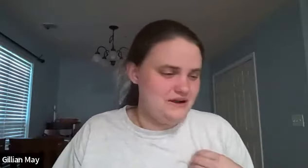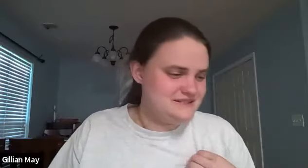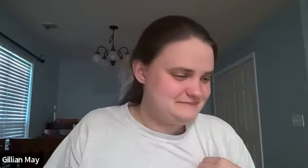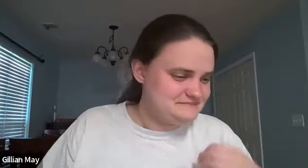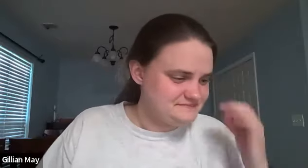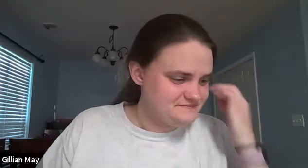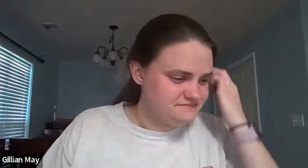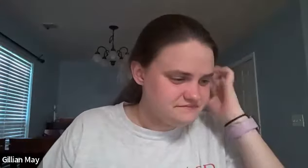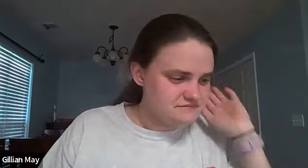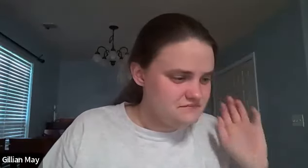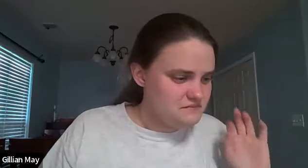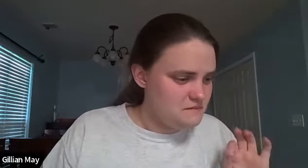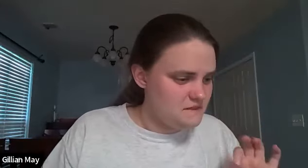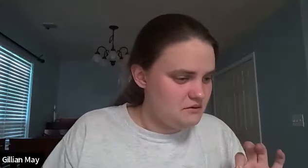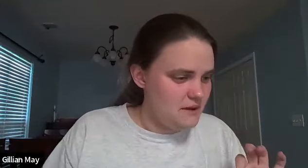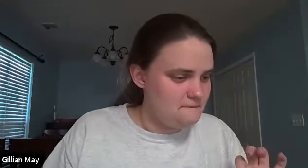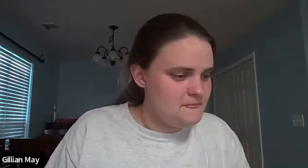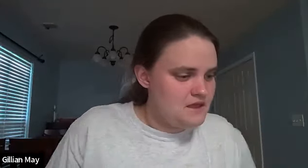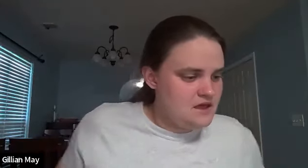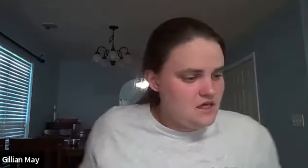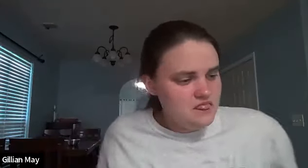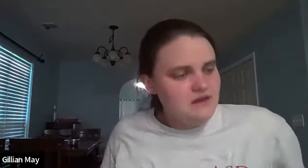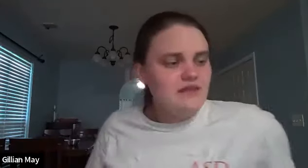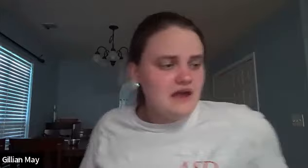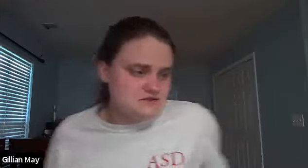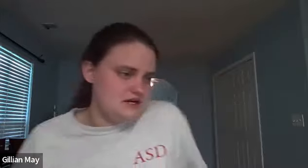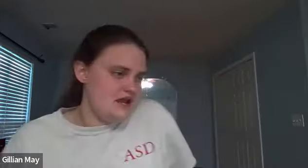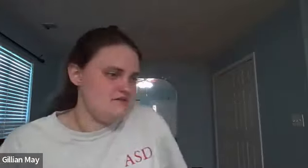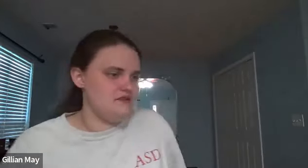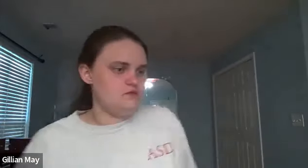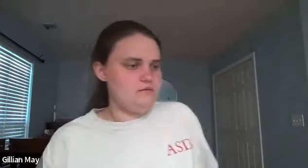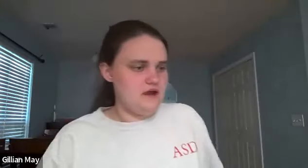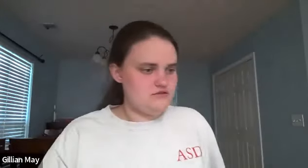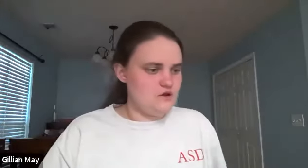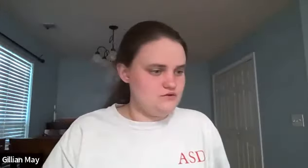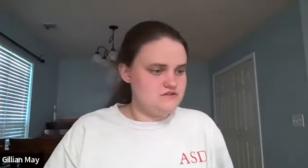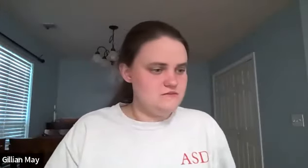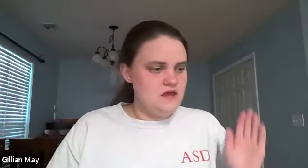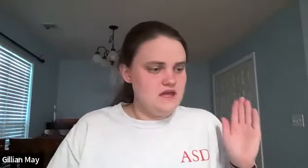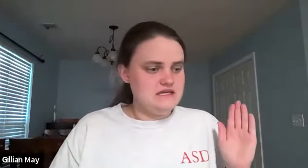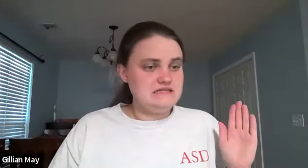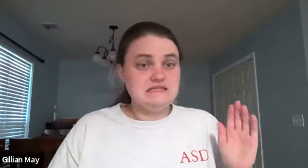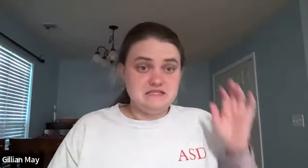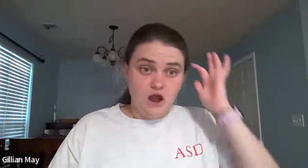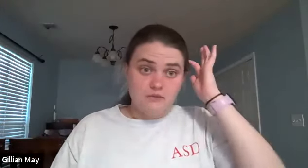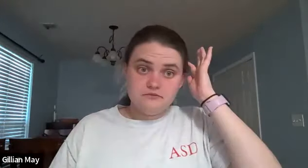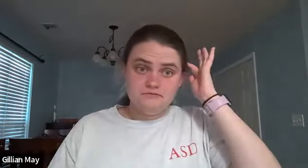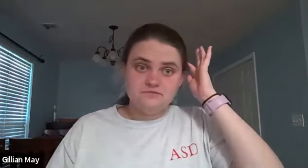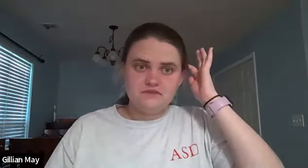want. Okay. The last one I have, and then we'll go back through those, is stop. And